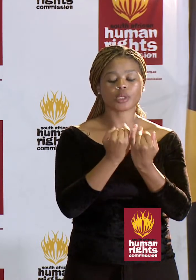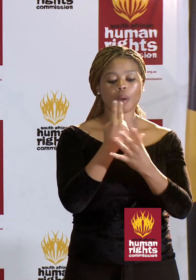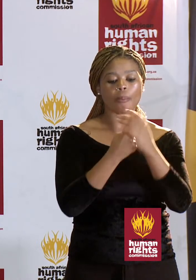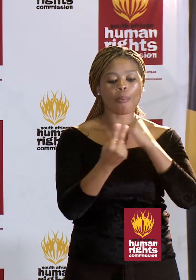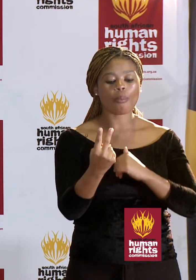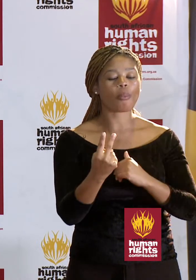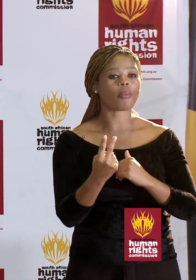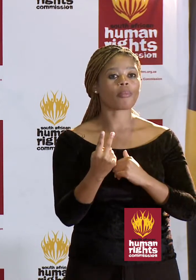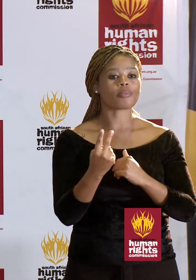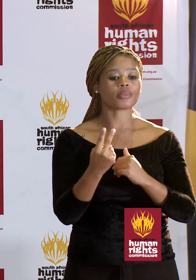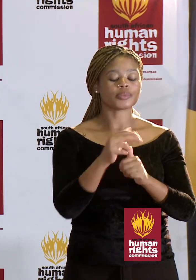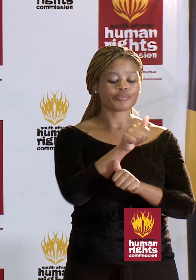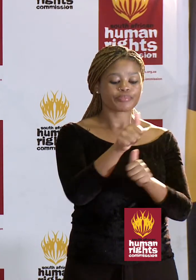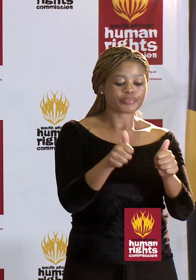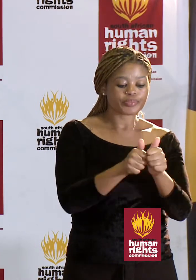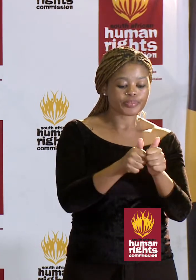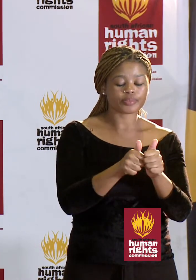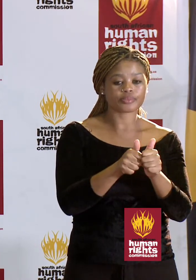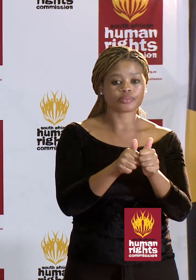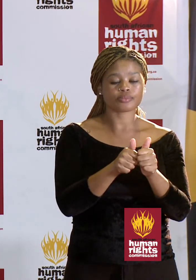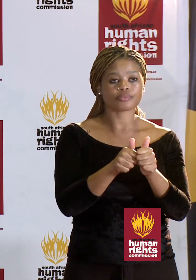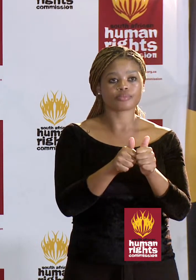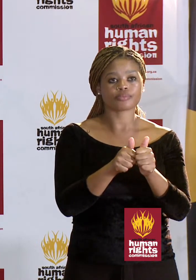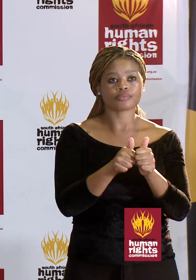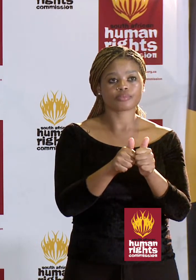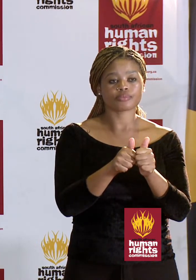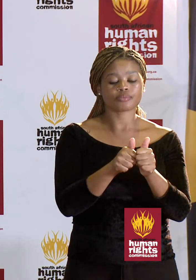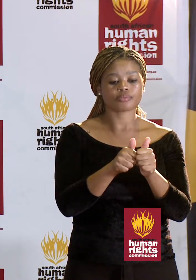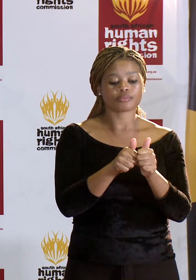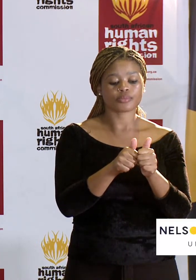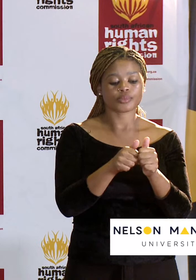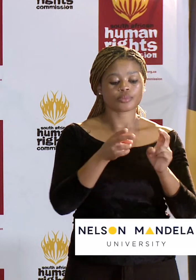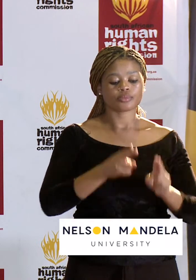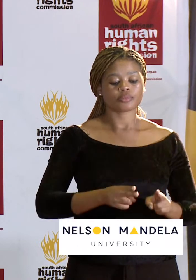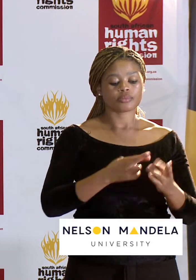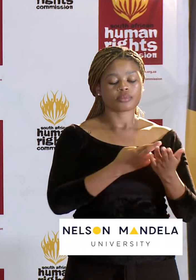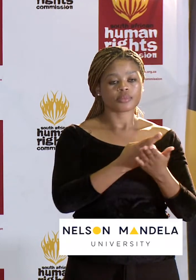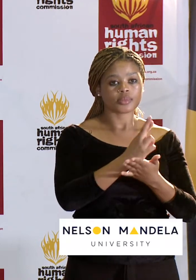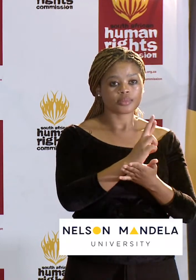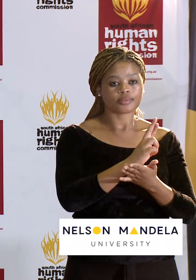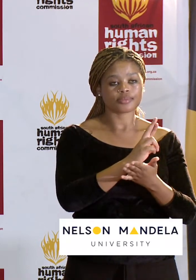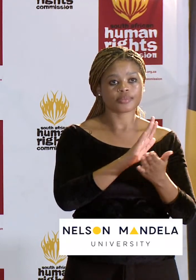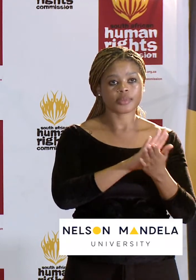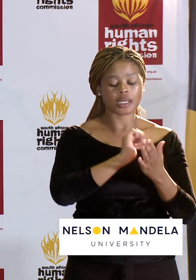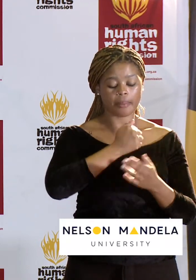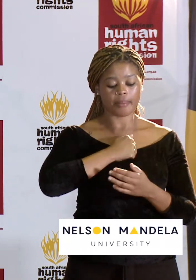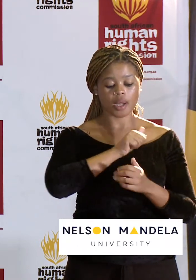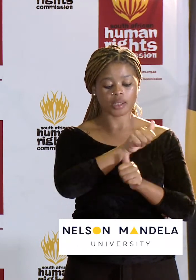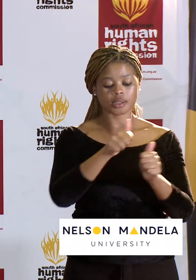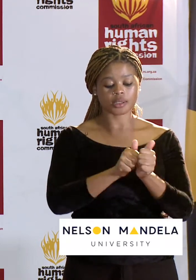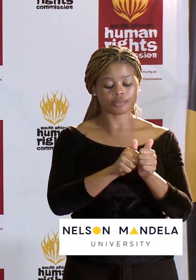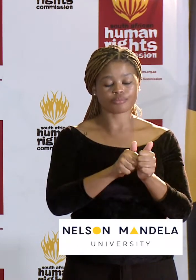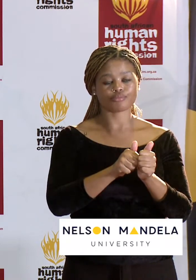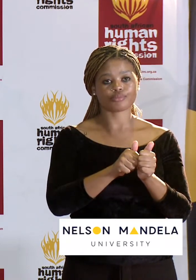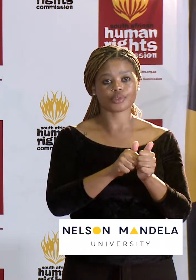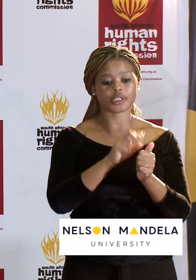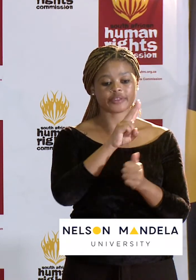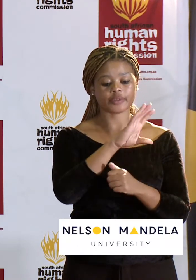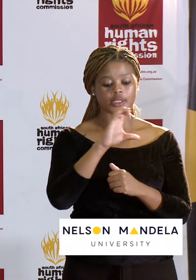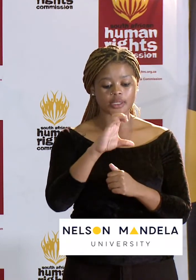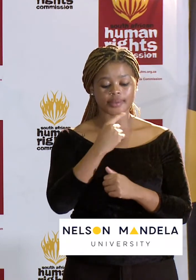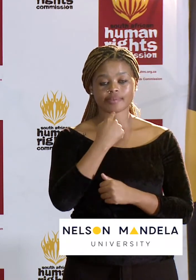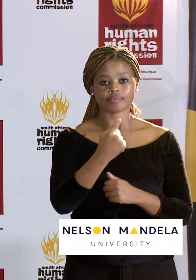both the Deputy of South African Human Rights Commission and my Deputy Vice Chancellor has